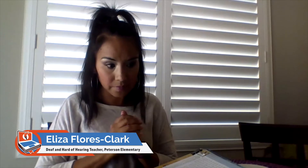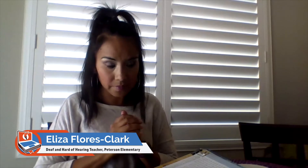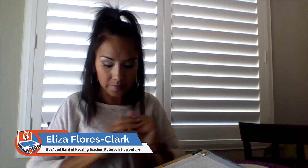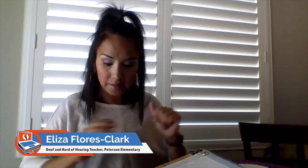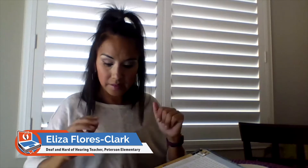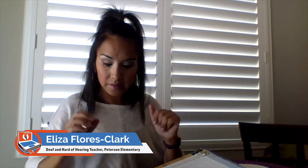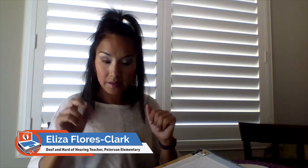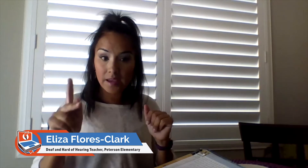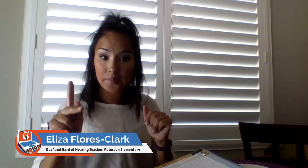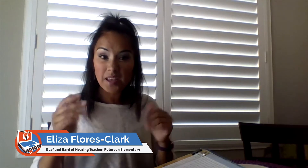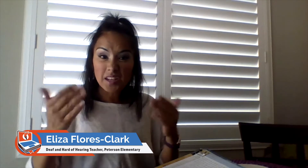I'm